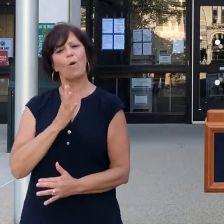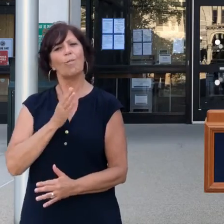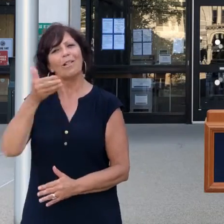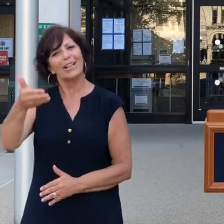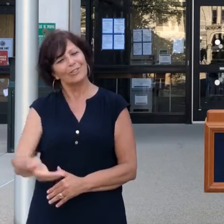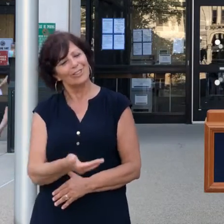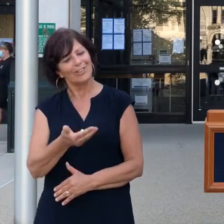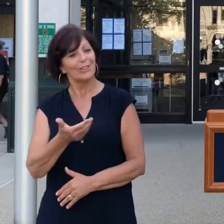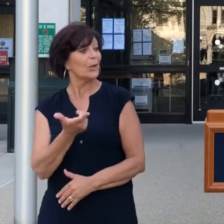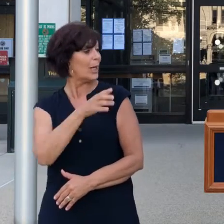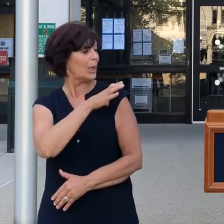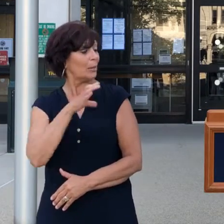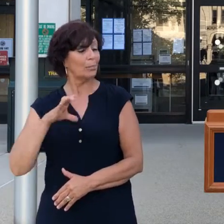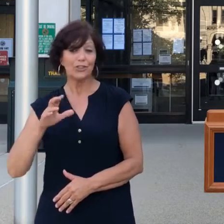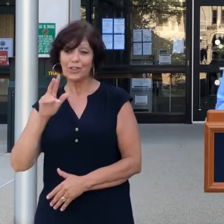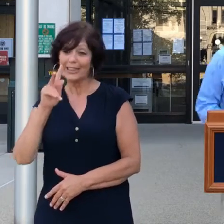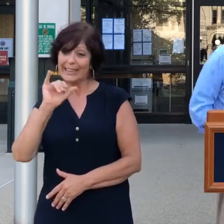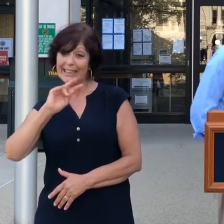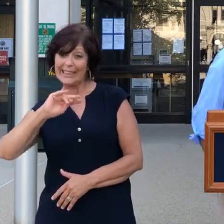So Commissioner King,